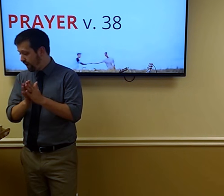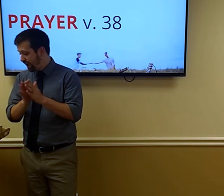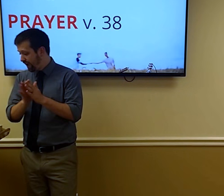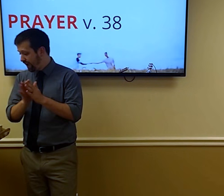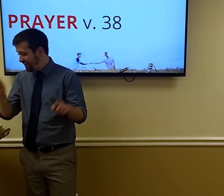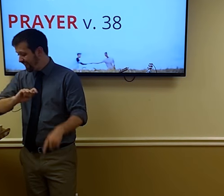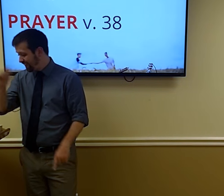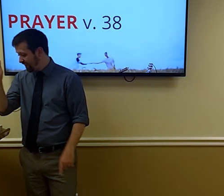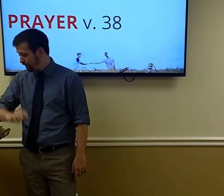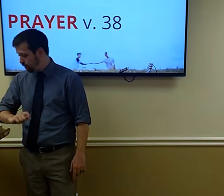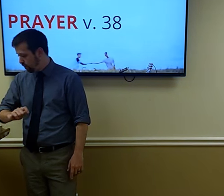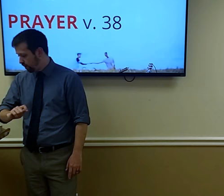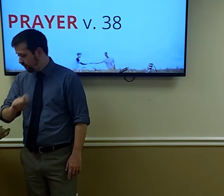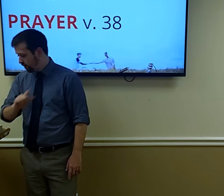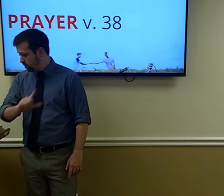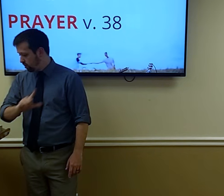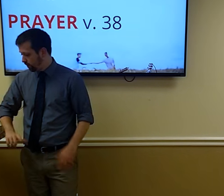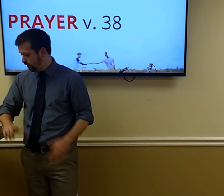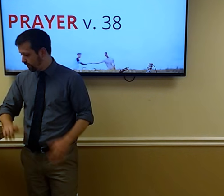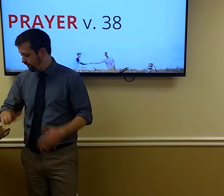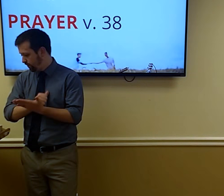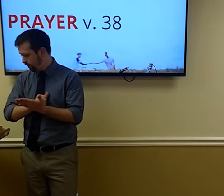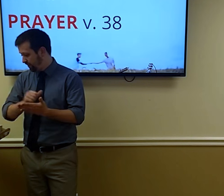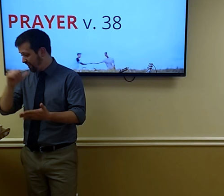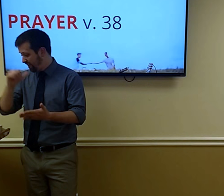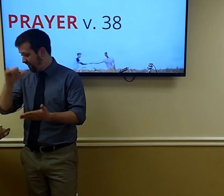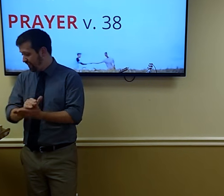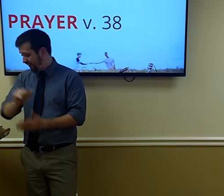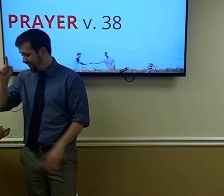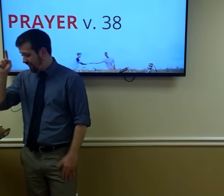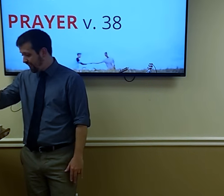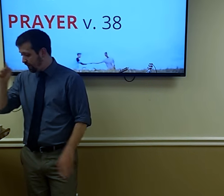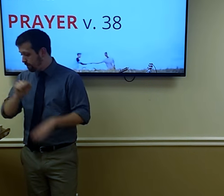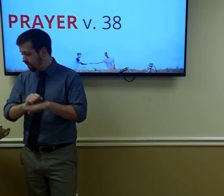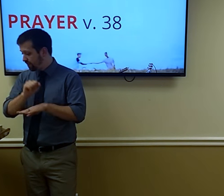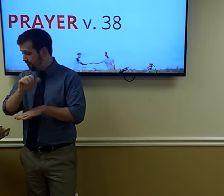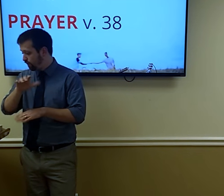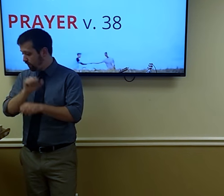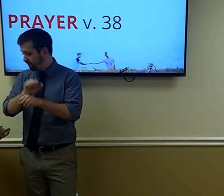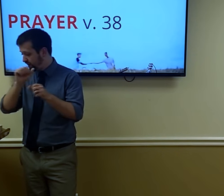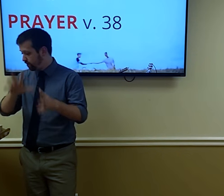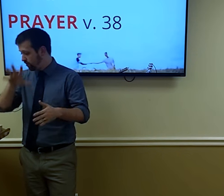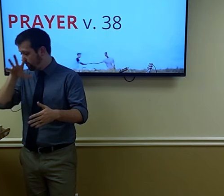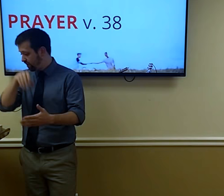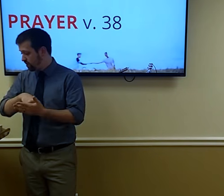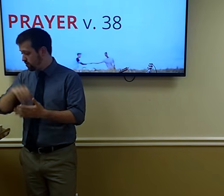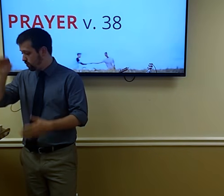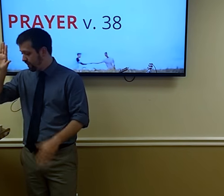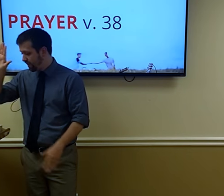Pray ye therefore the Lord of the harvest, that he may send forth laborers into